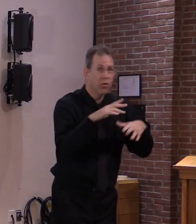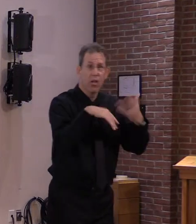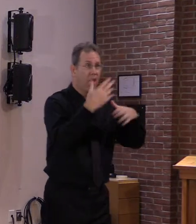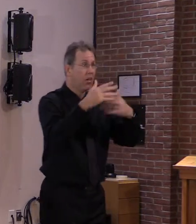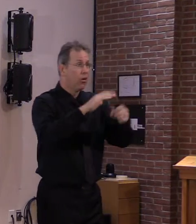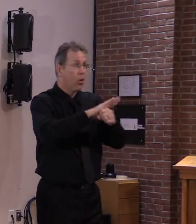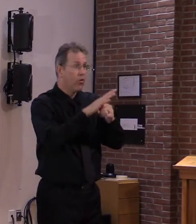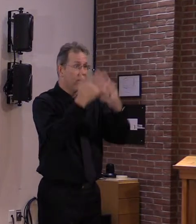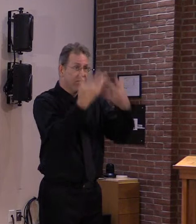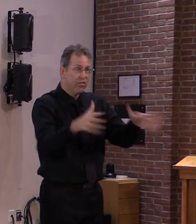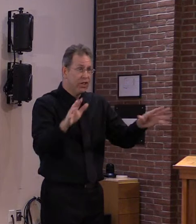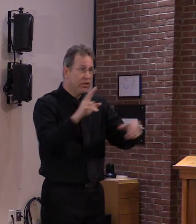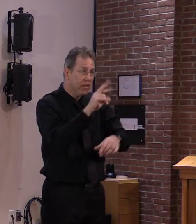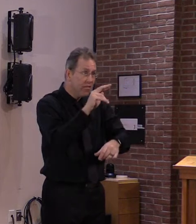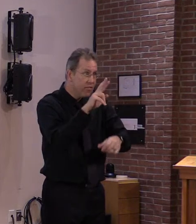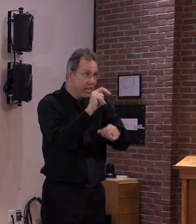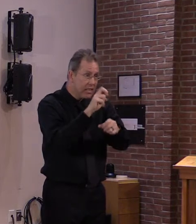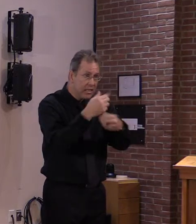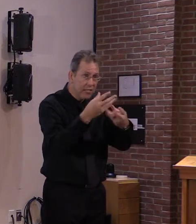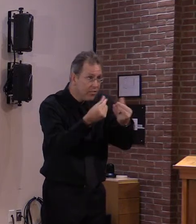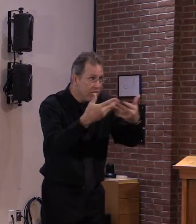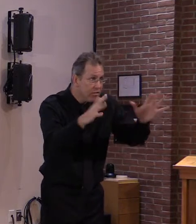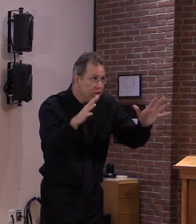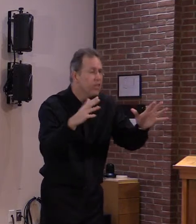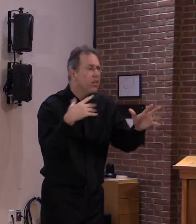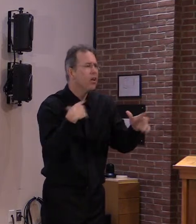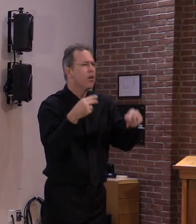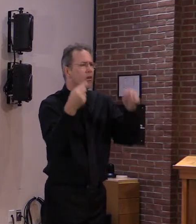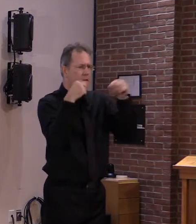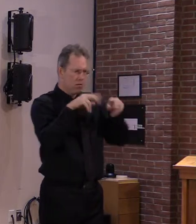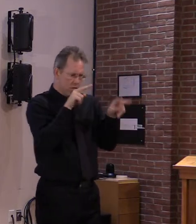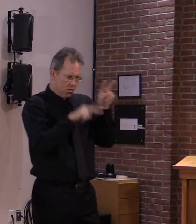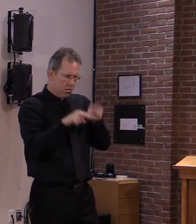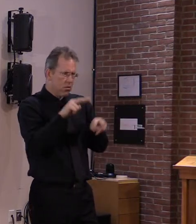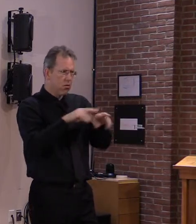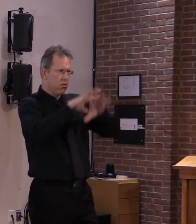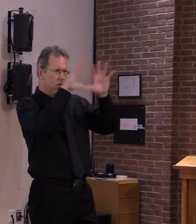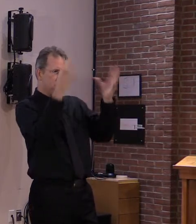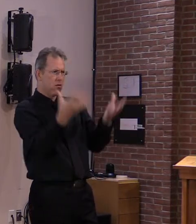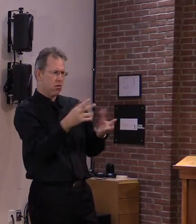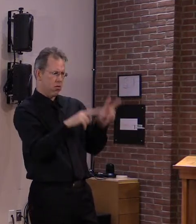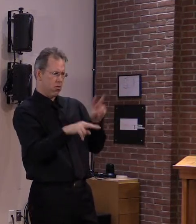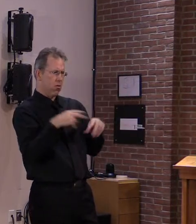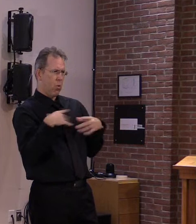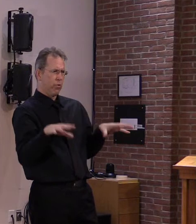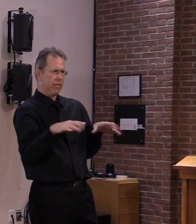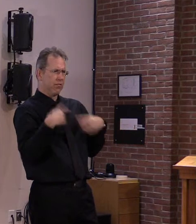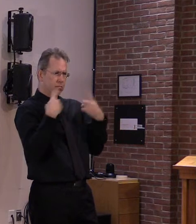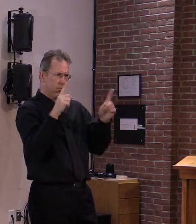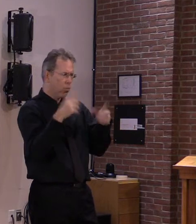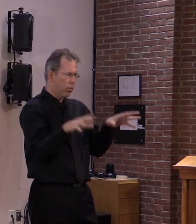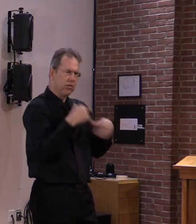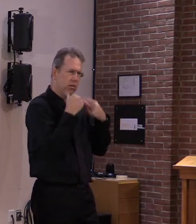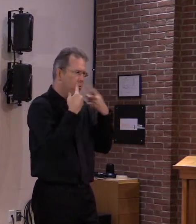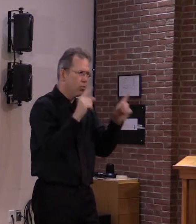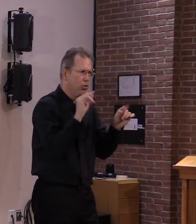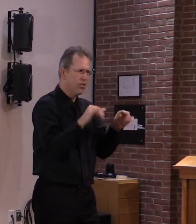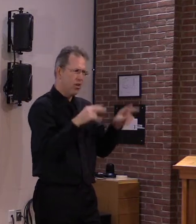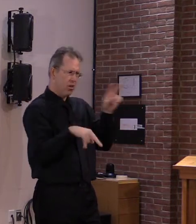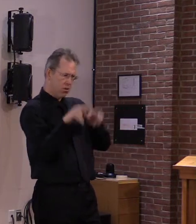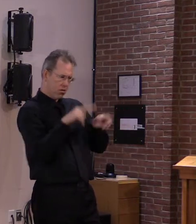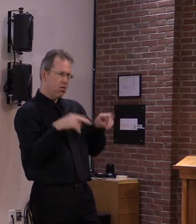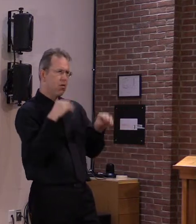operation. But I'm confident we can get through this, and I think everyone's taking this seriously. But we don't want to inhibit them,